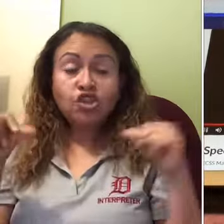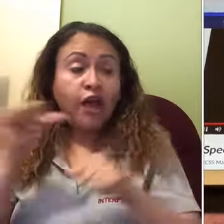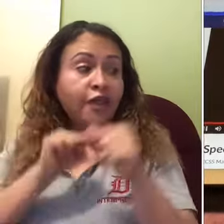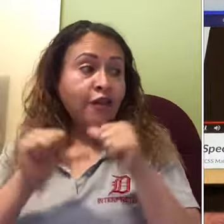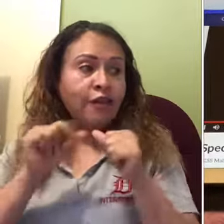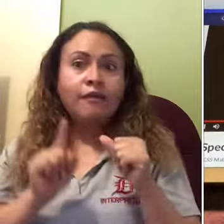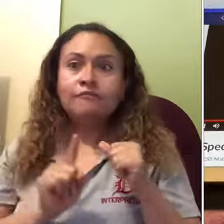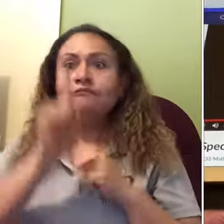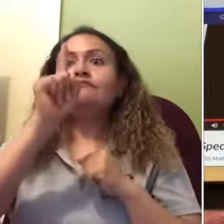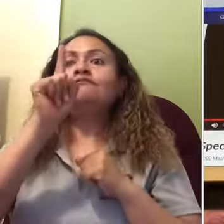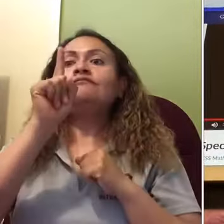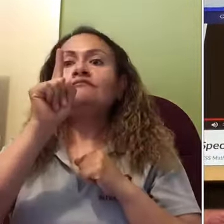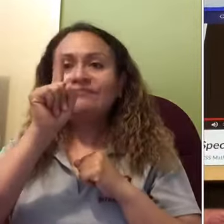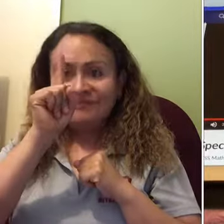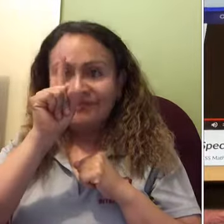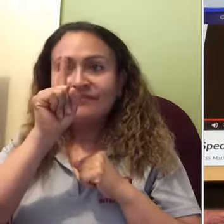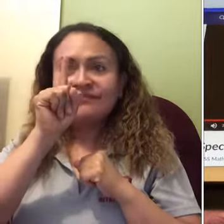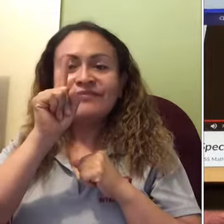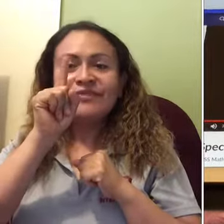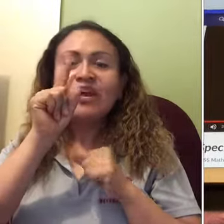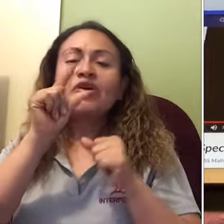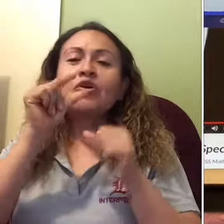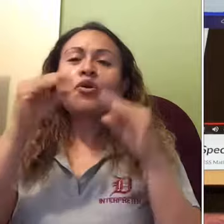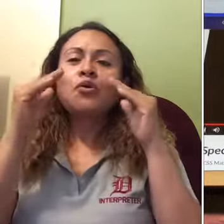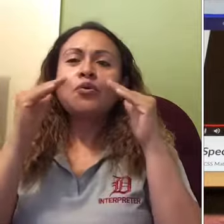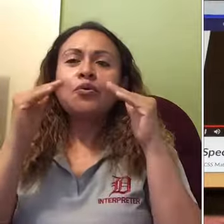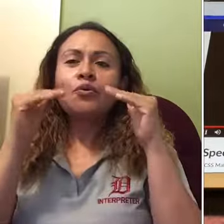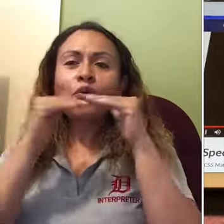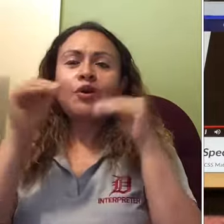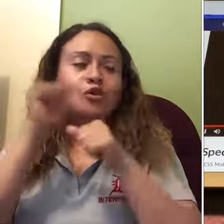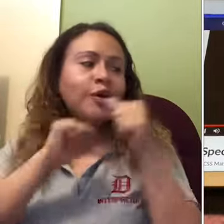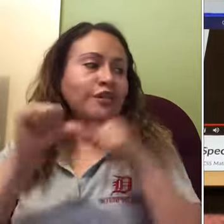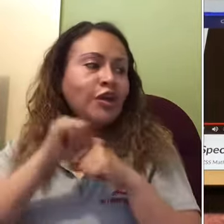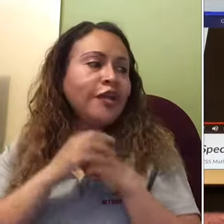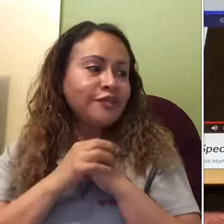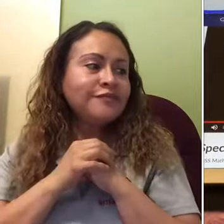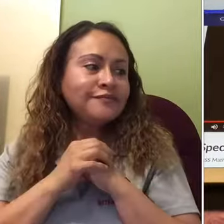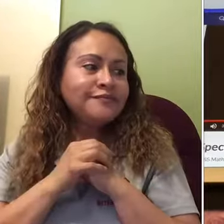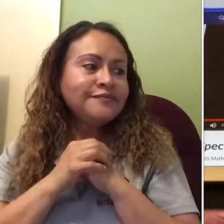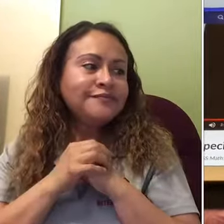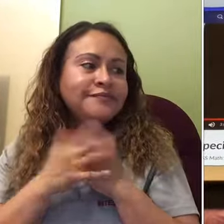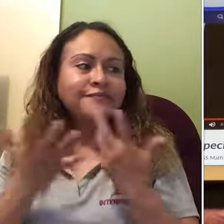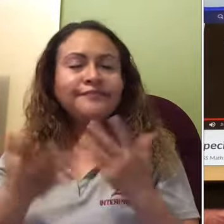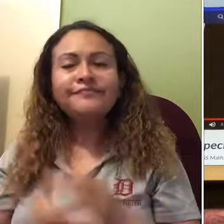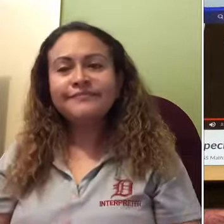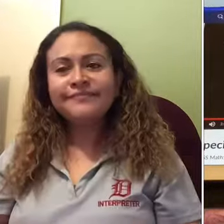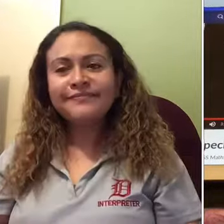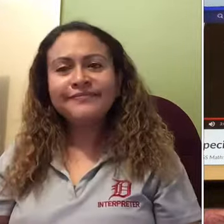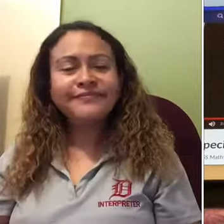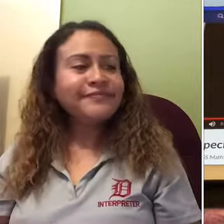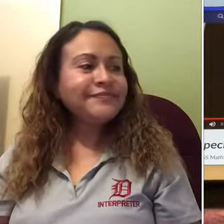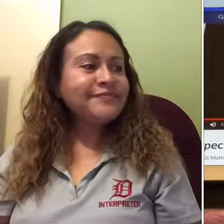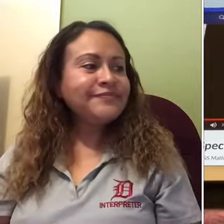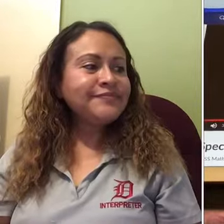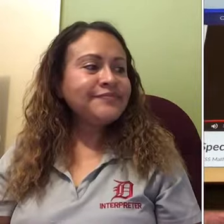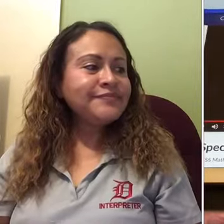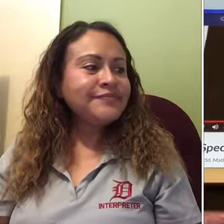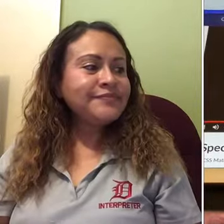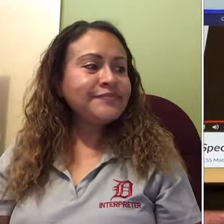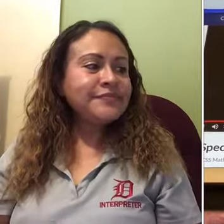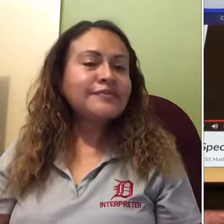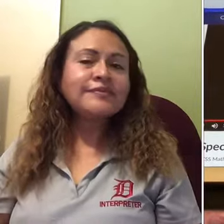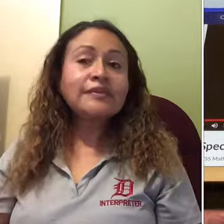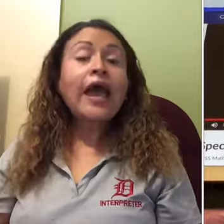third angle has to be congruent to each other. So this angle right over here needs to be congruent to that angle right over there. So these two are